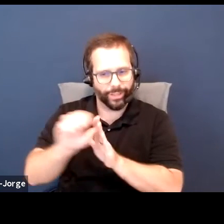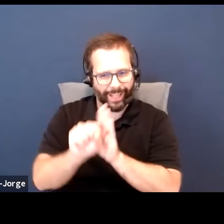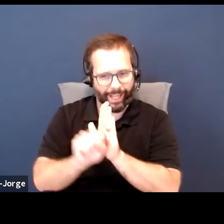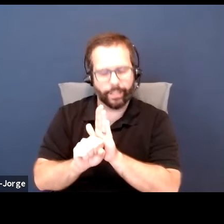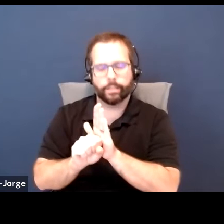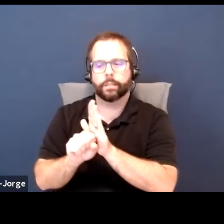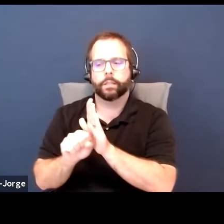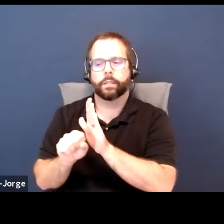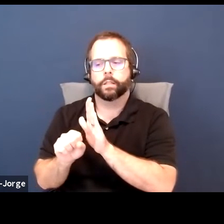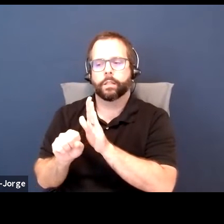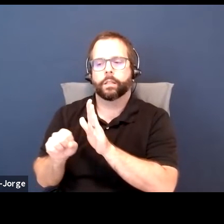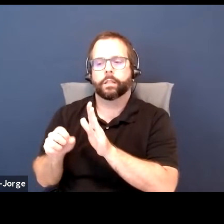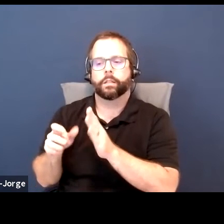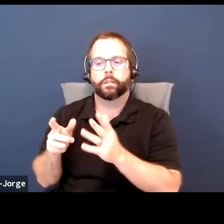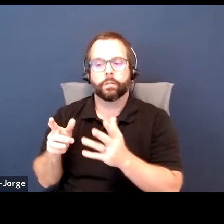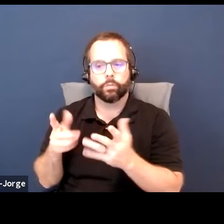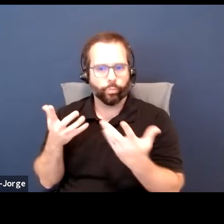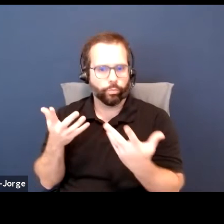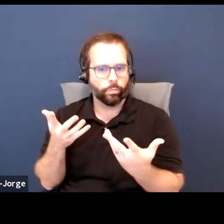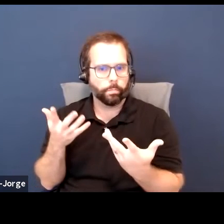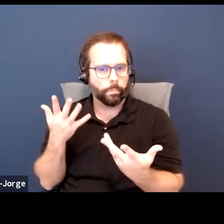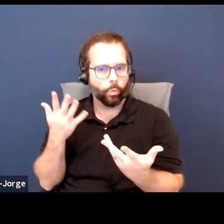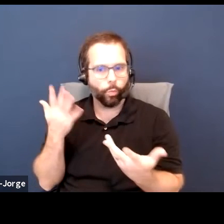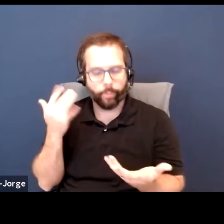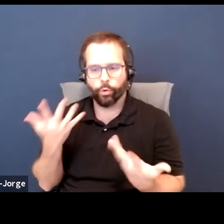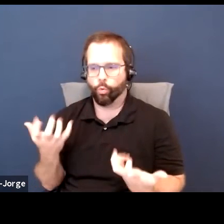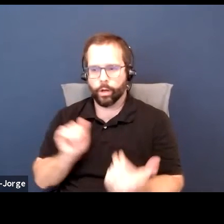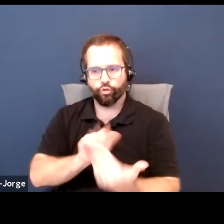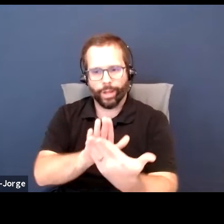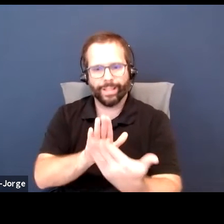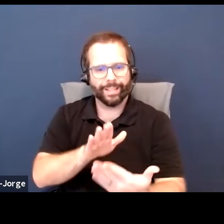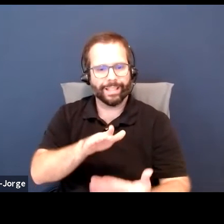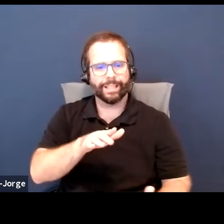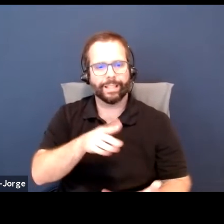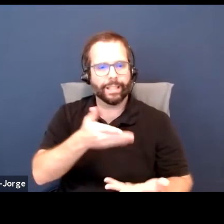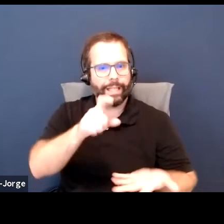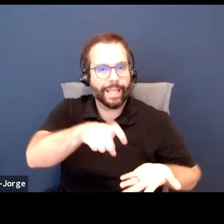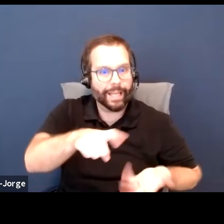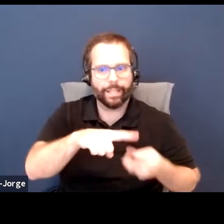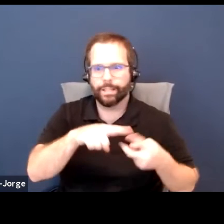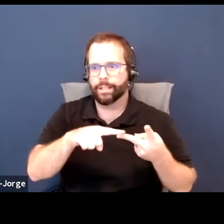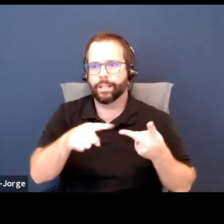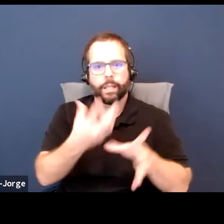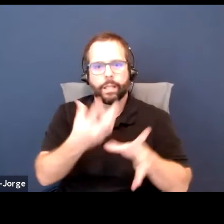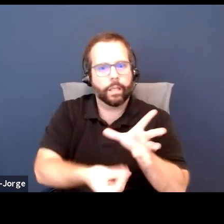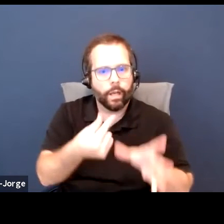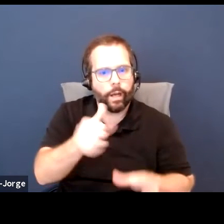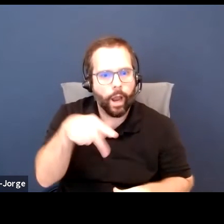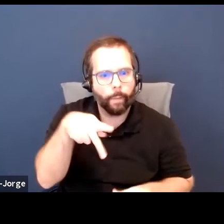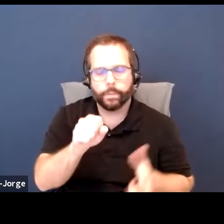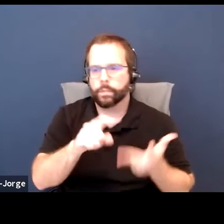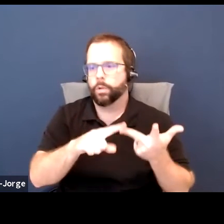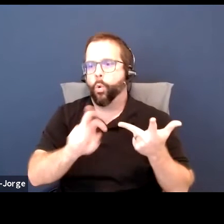address the needs and the gaps and the barriers that people with disabilities have, you'll want to make sure